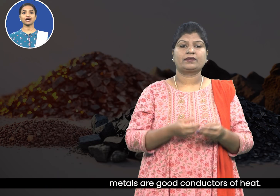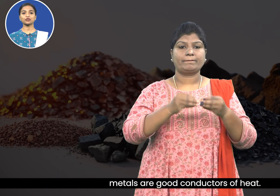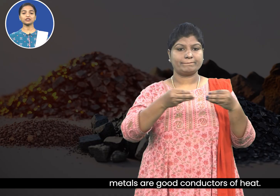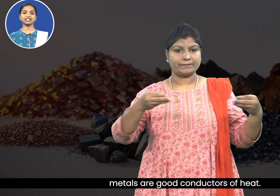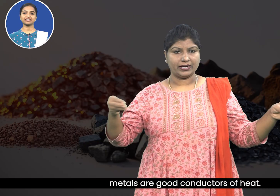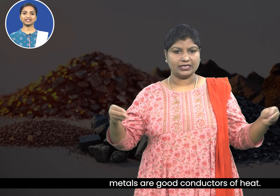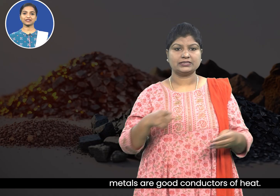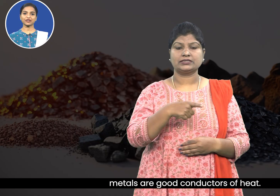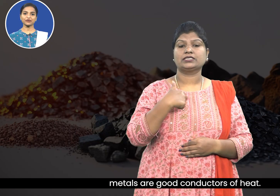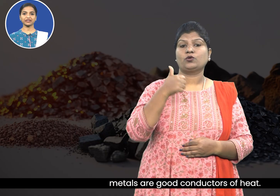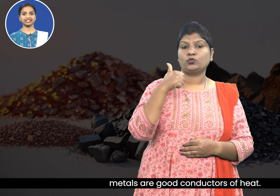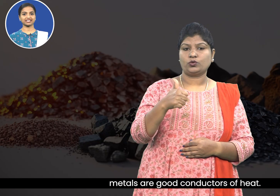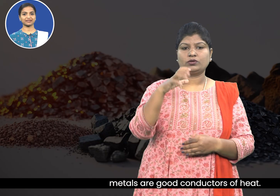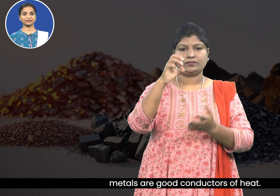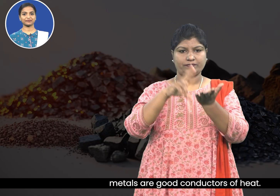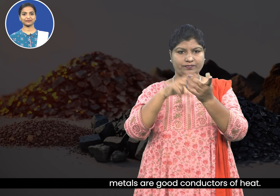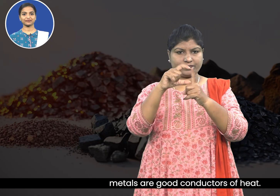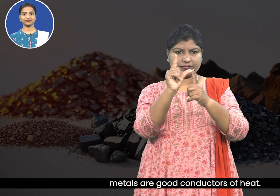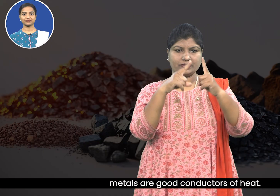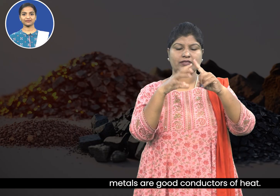Metals are good conductors of heat.